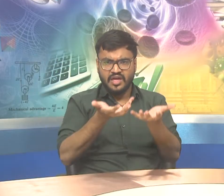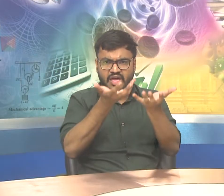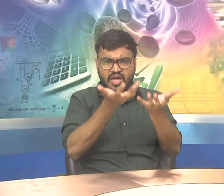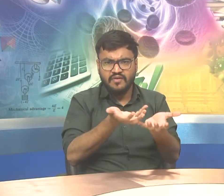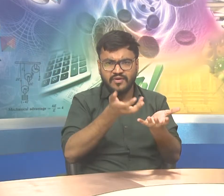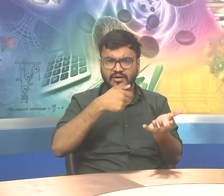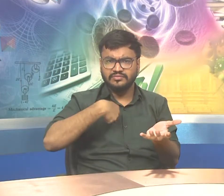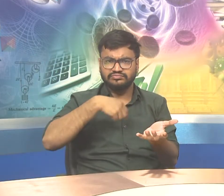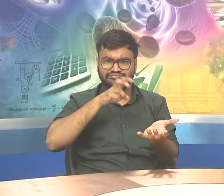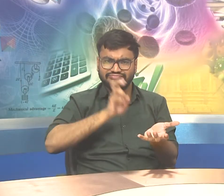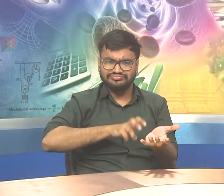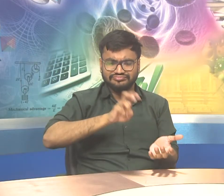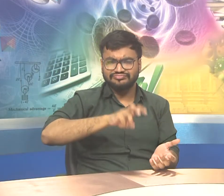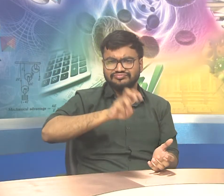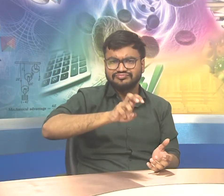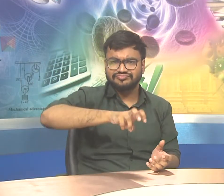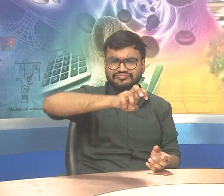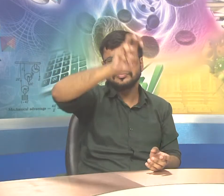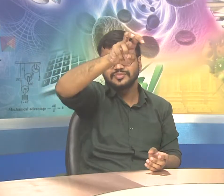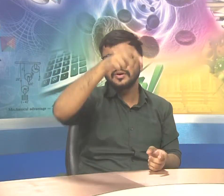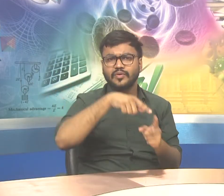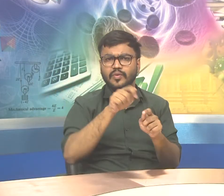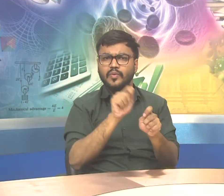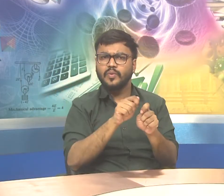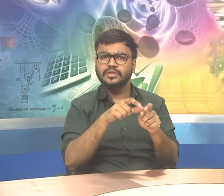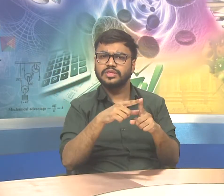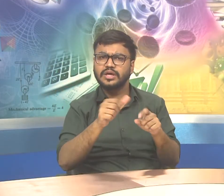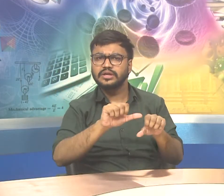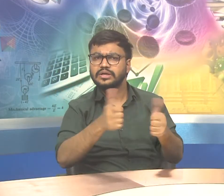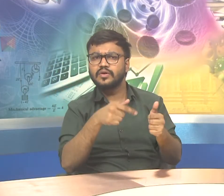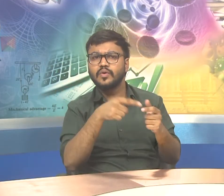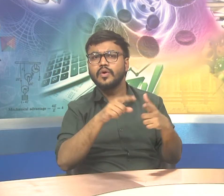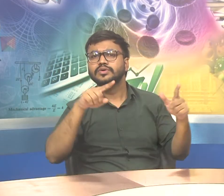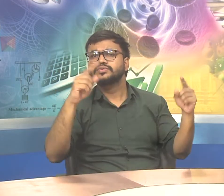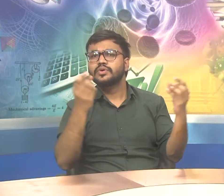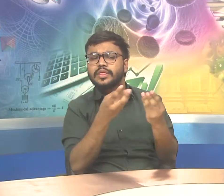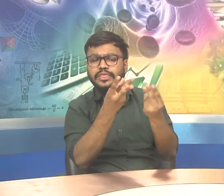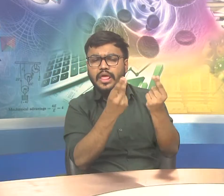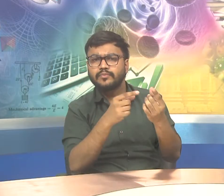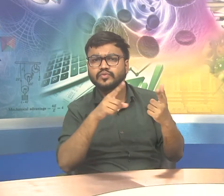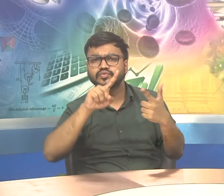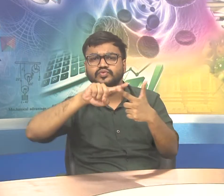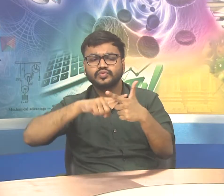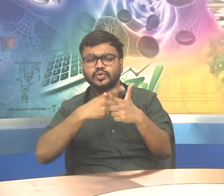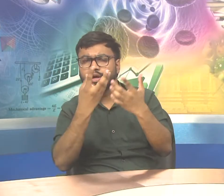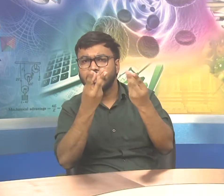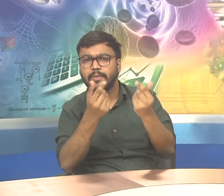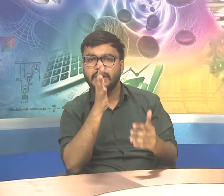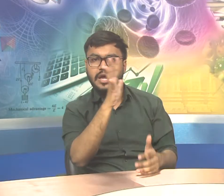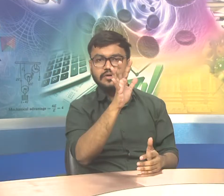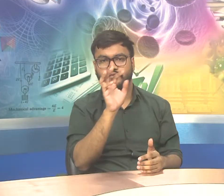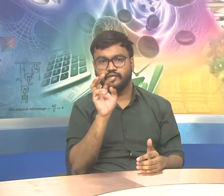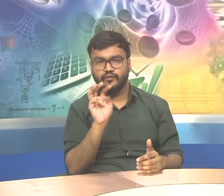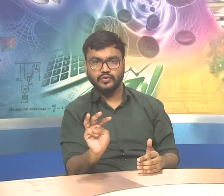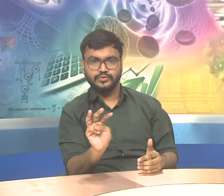A 50 kg adult does about 5000 joule of work which climbing